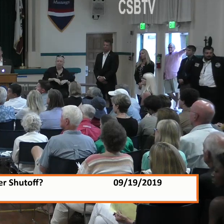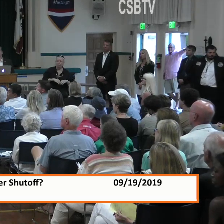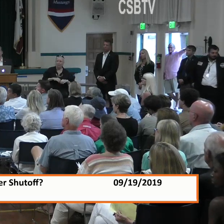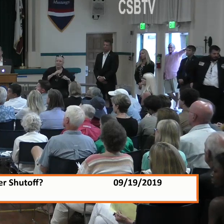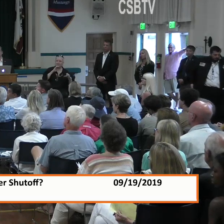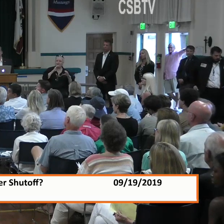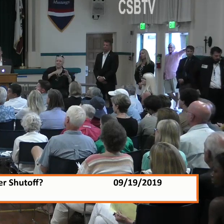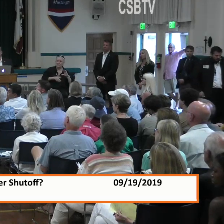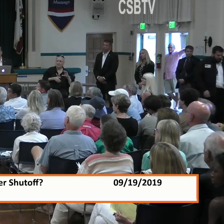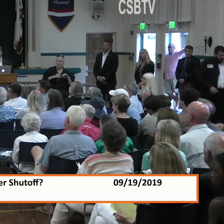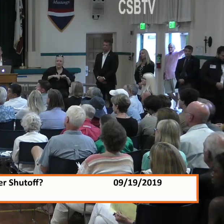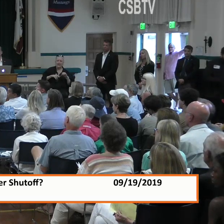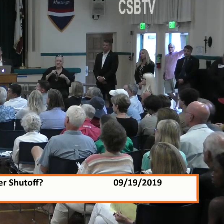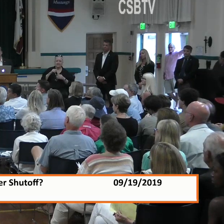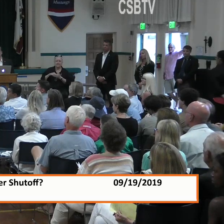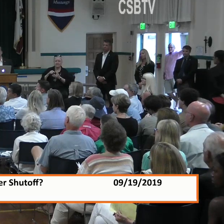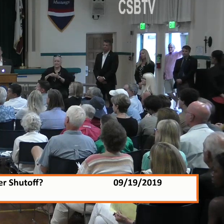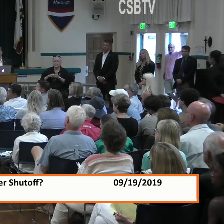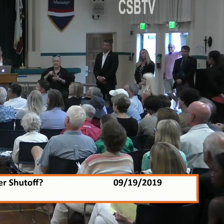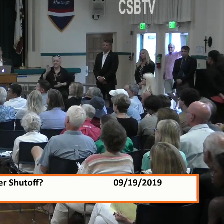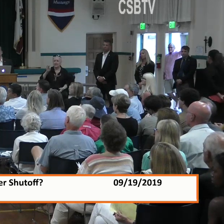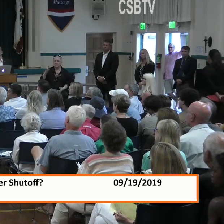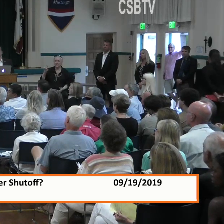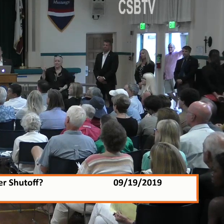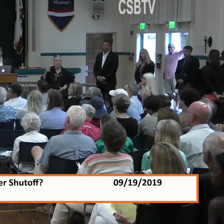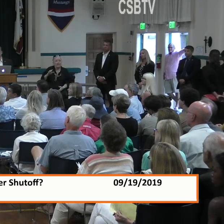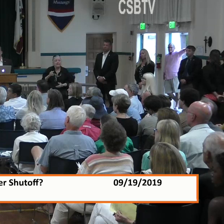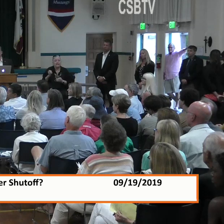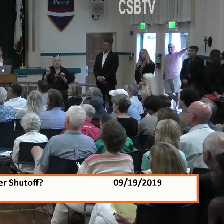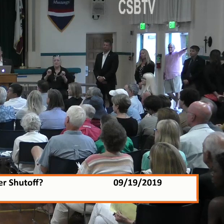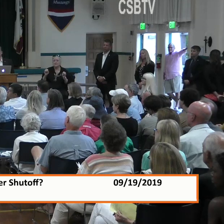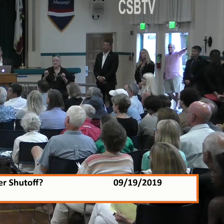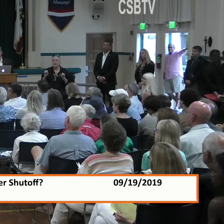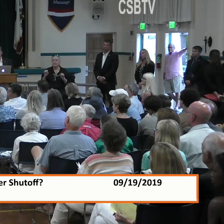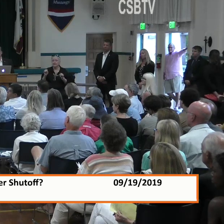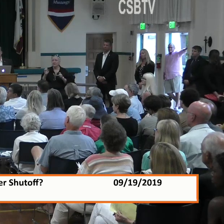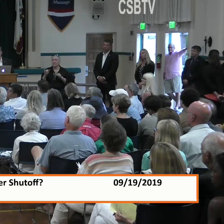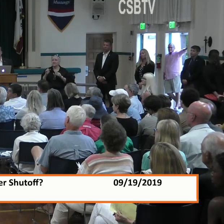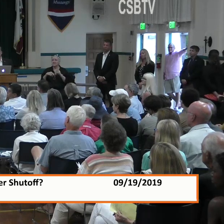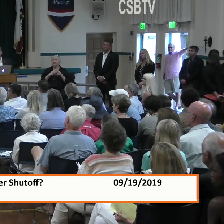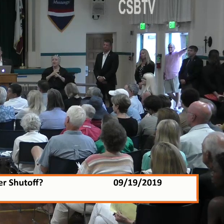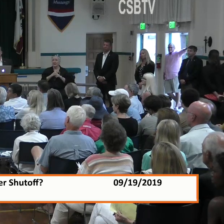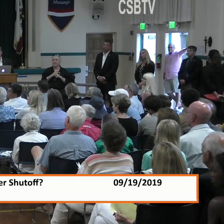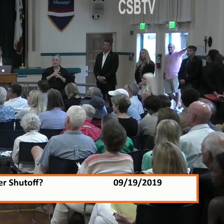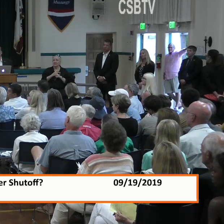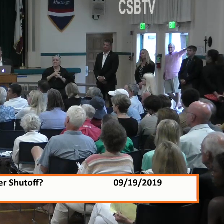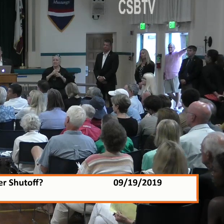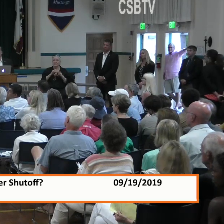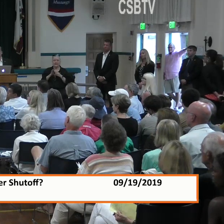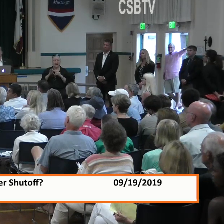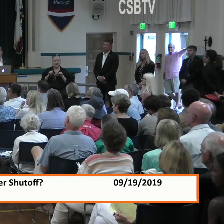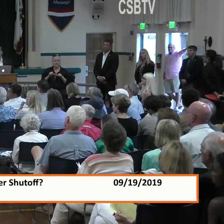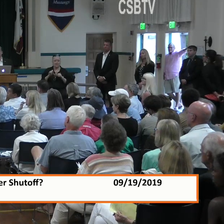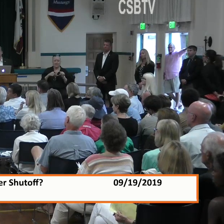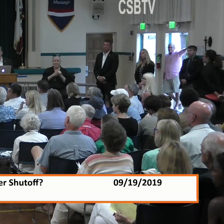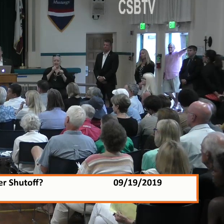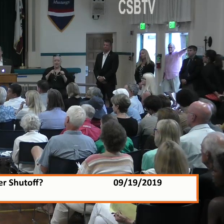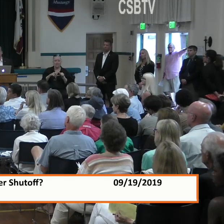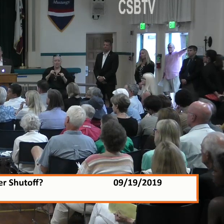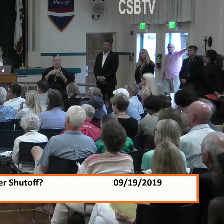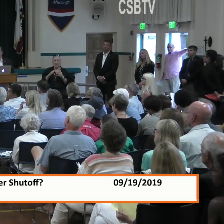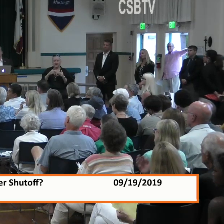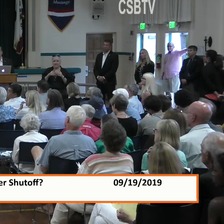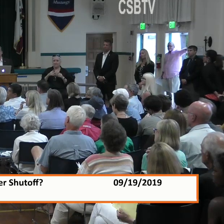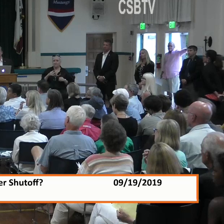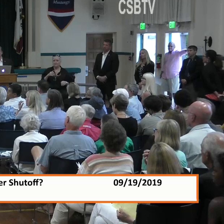dial 911 for any emergencies. And so we need some kind of accountability or backup or